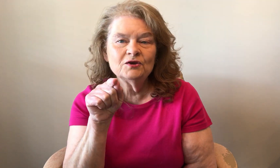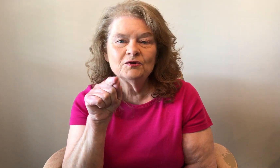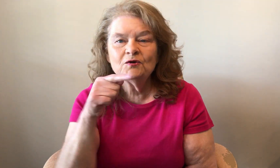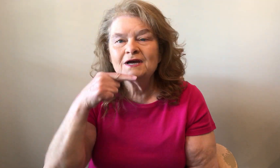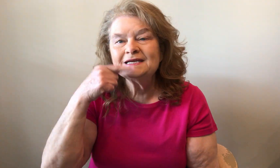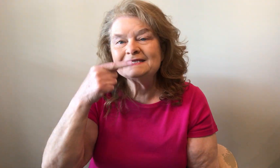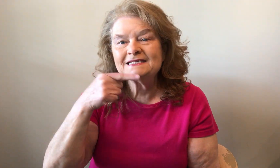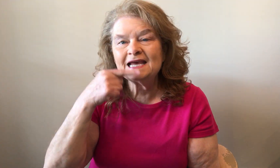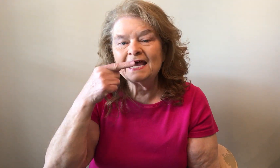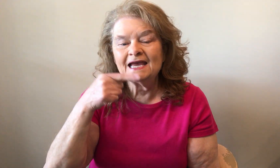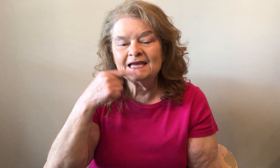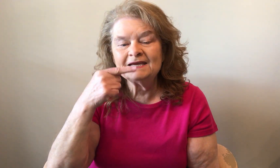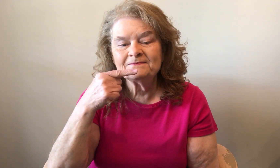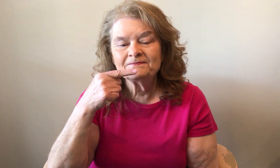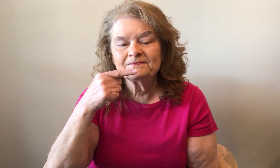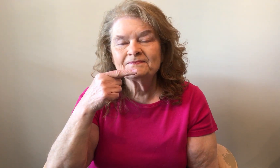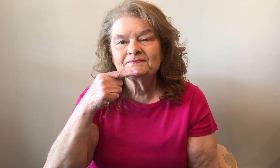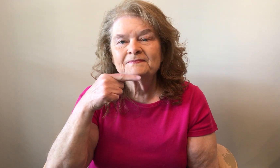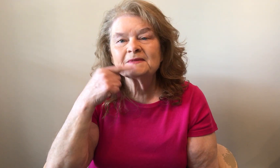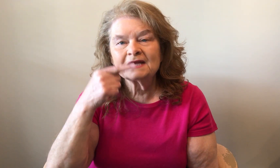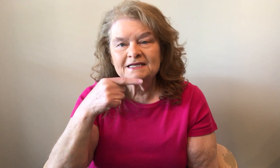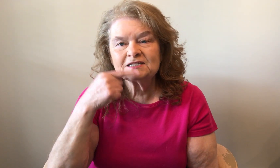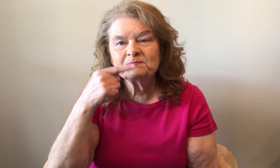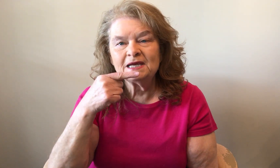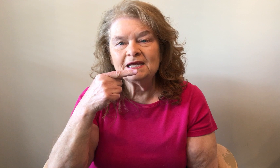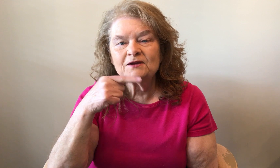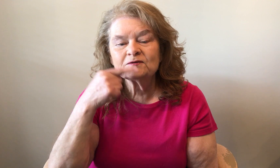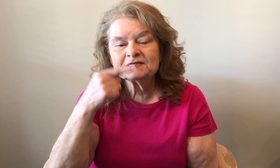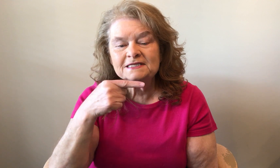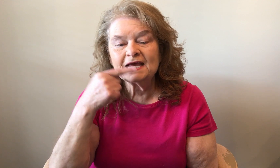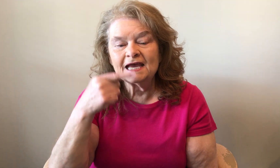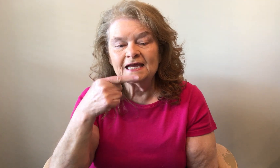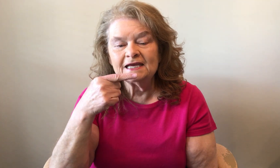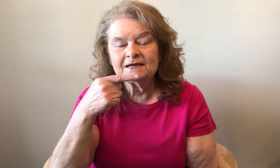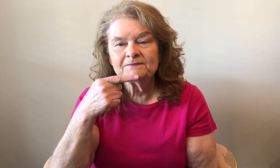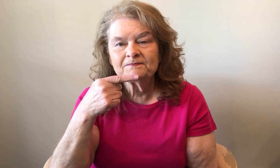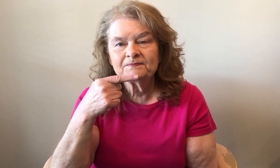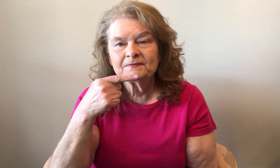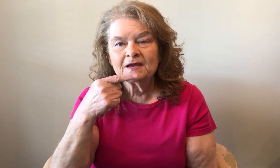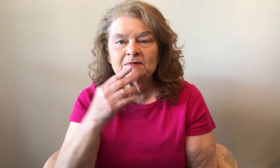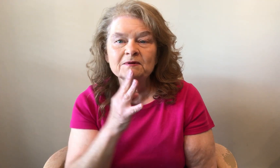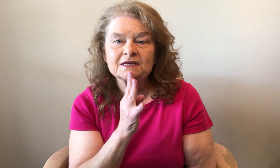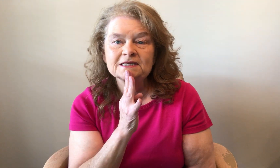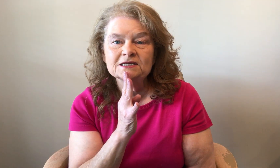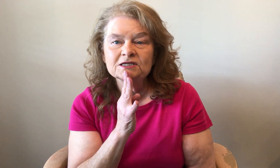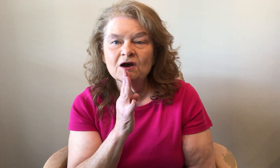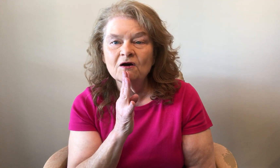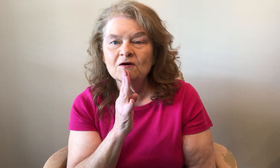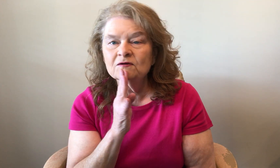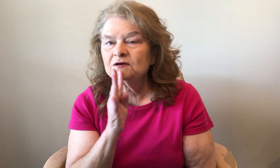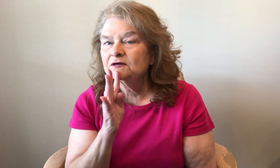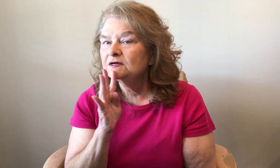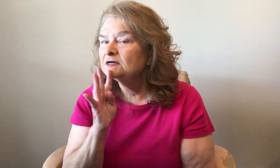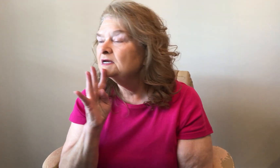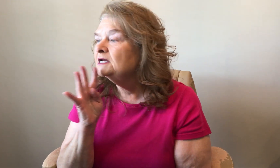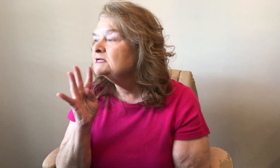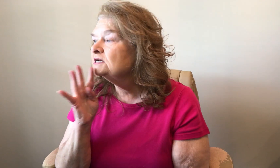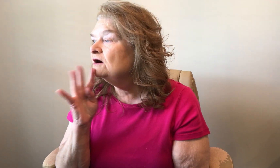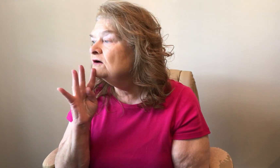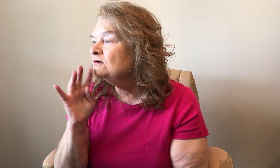You say, like speak or say. Remember, this is talk. Talk